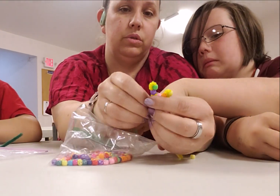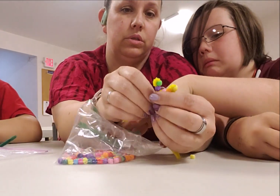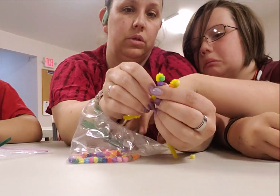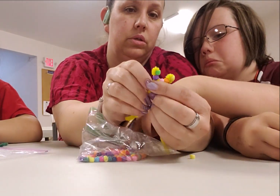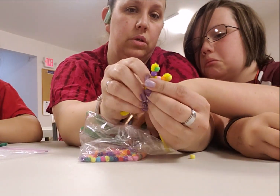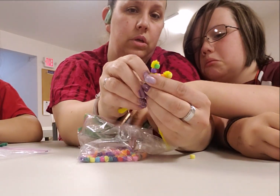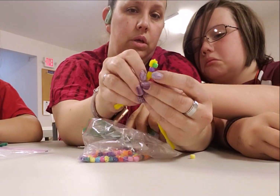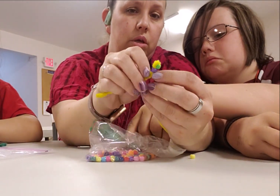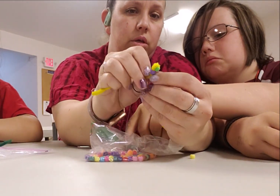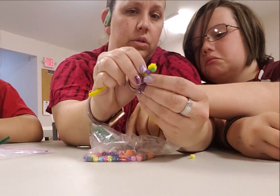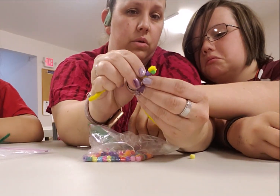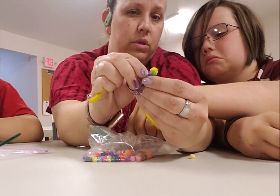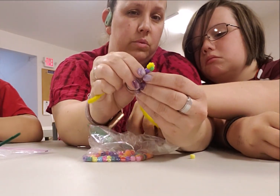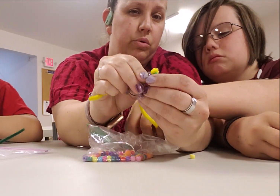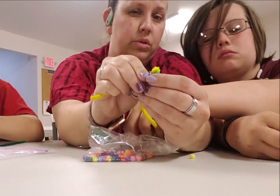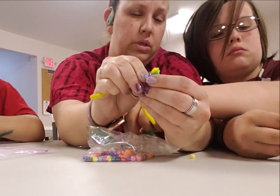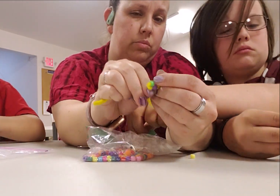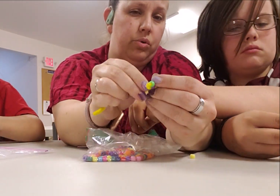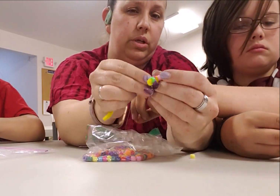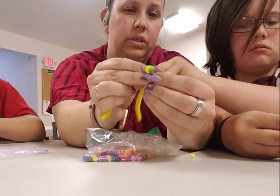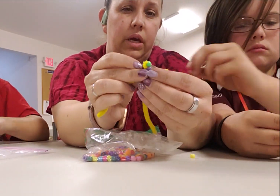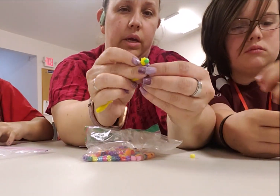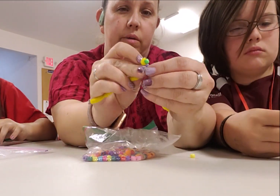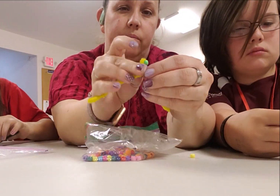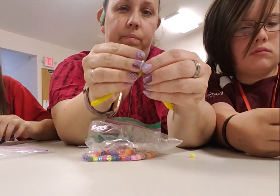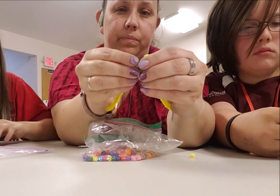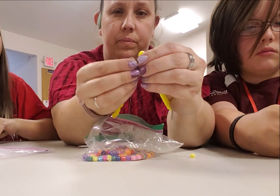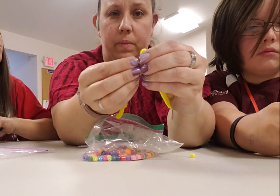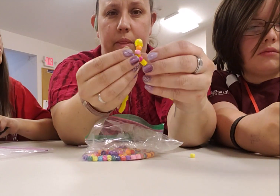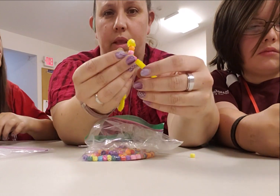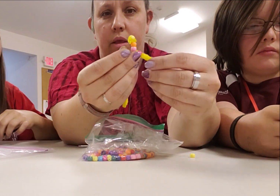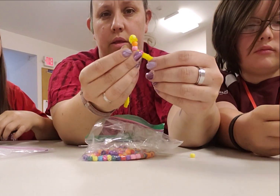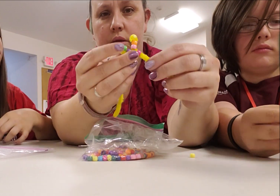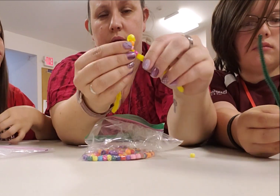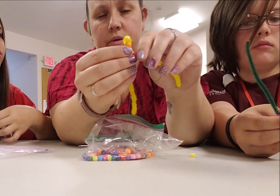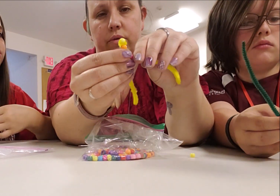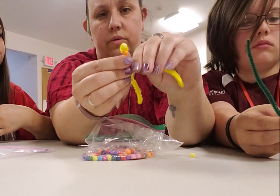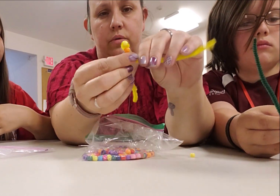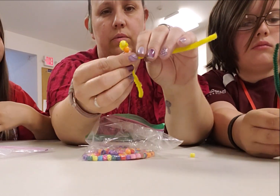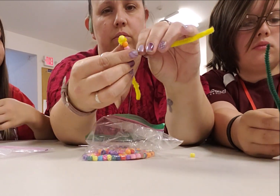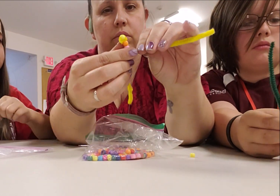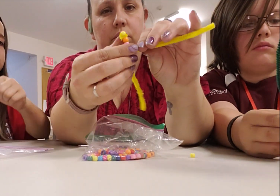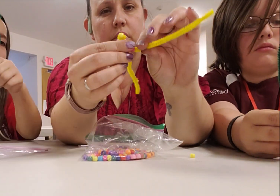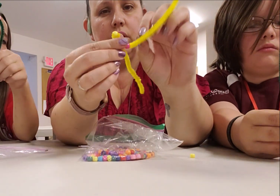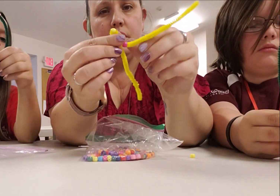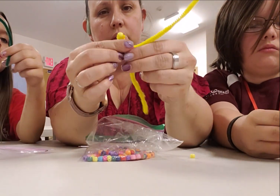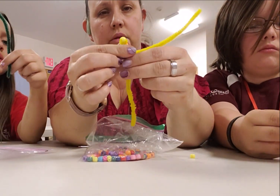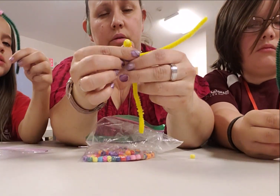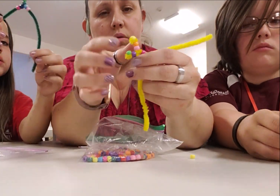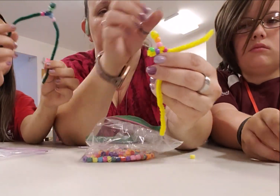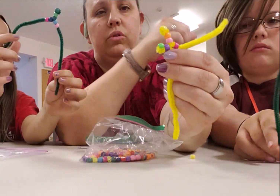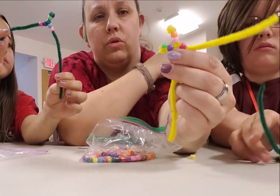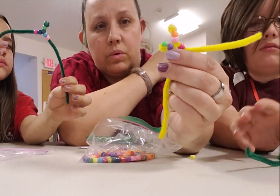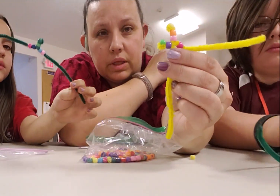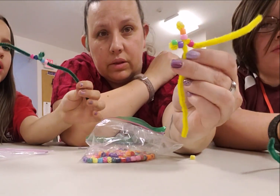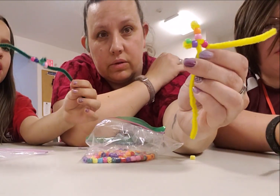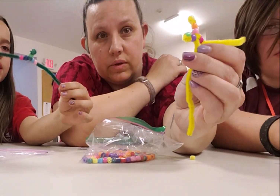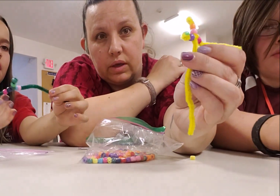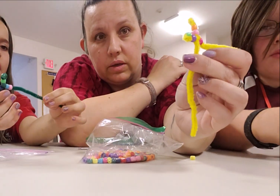close so this pulls in pretty tight. So what are you doing? So let me show you what that looks like. It